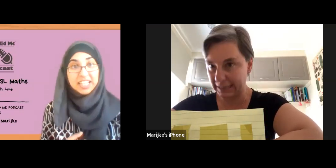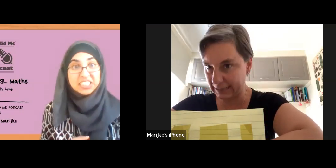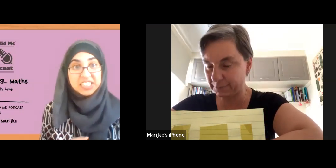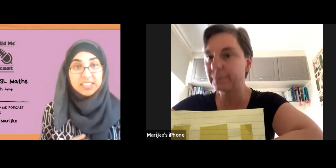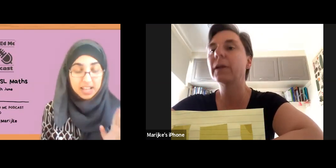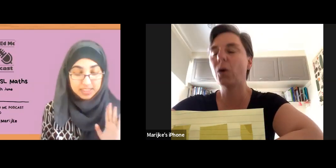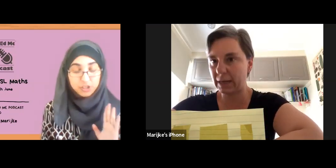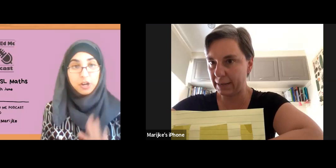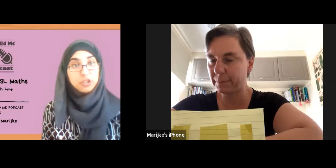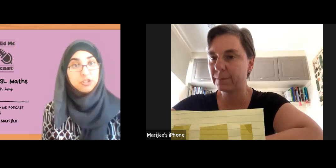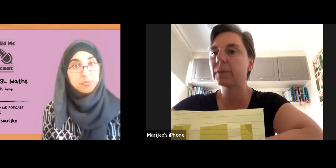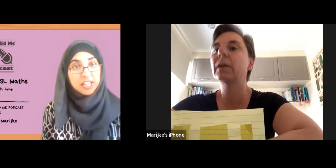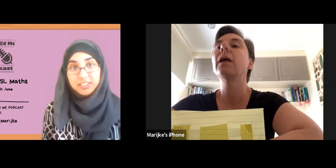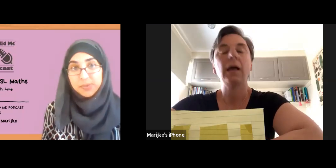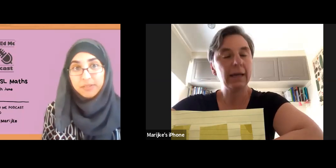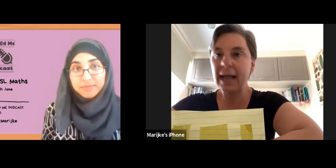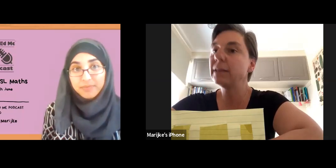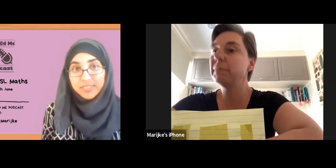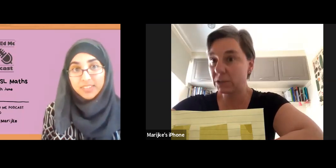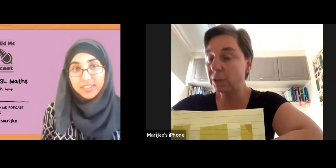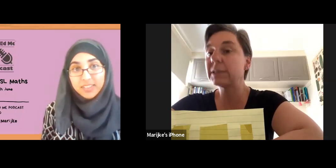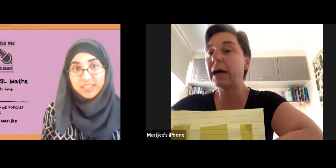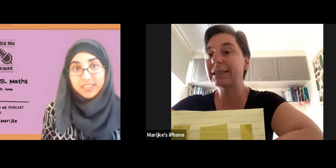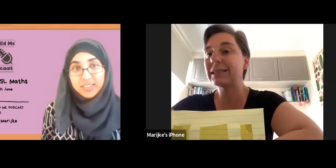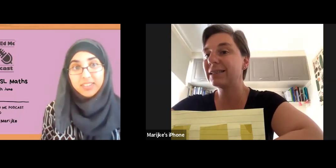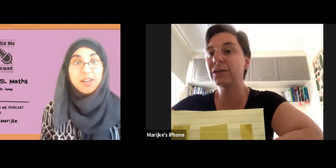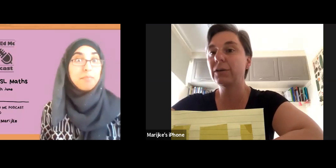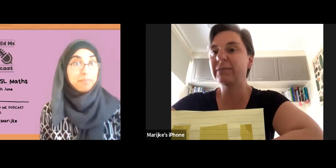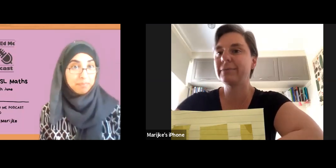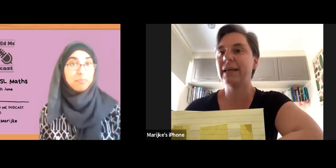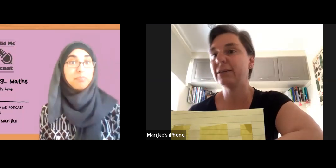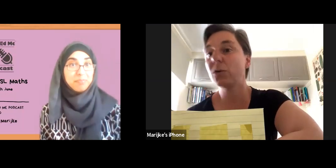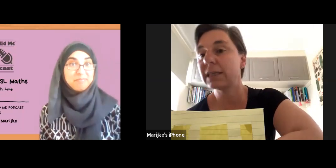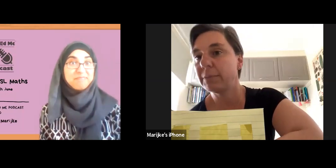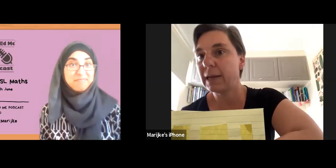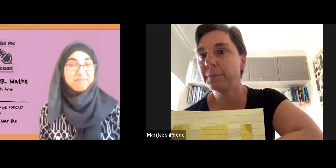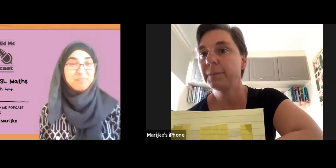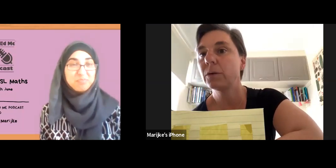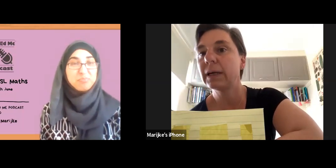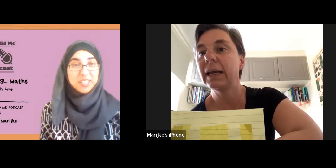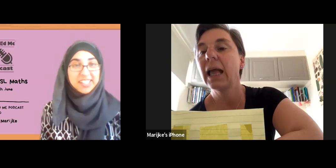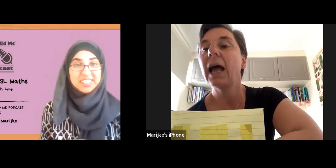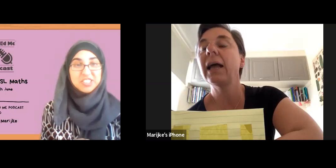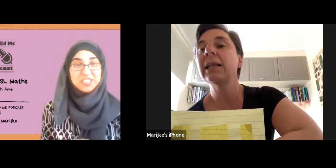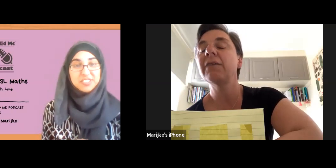links in, and then you've got a YouTube channel as well. Again, Mrs. Walters Maths. It's all it's all the same name. Okay. Brilliant. And then I've